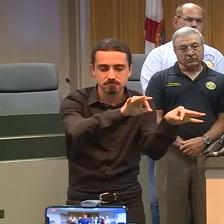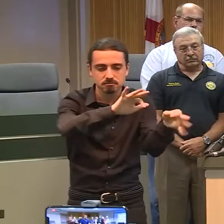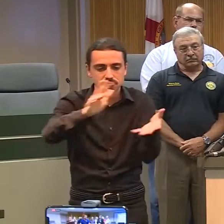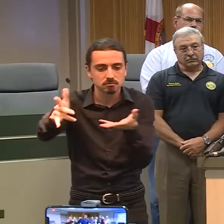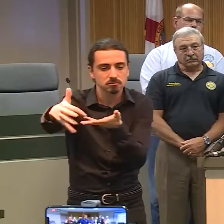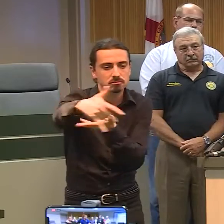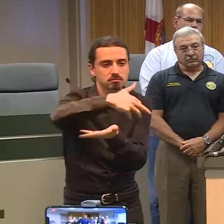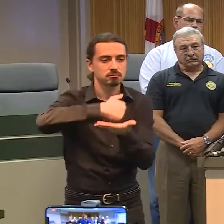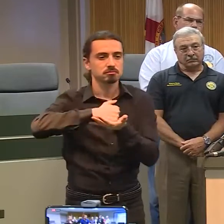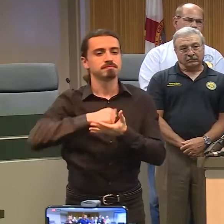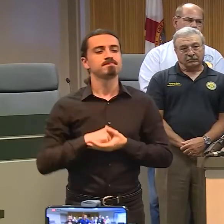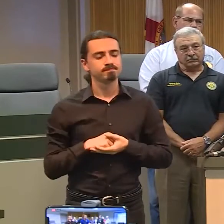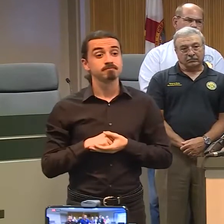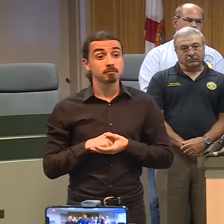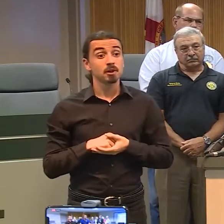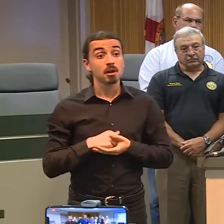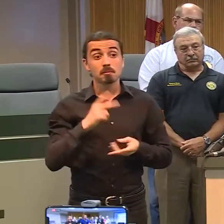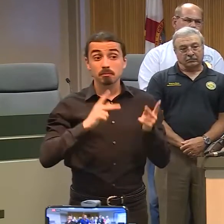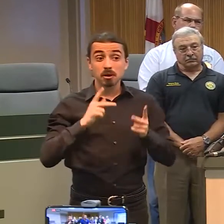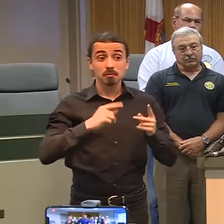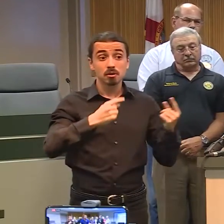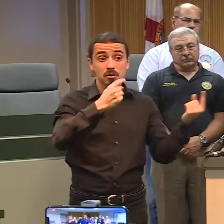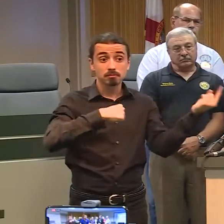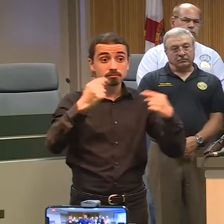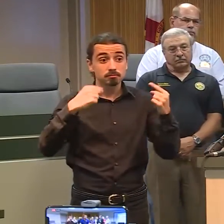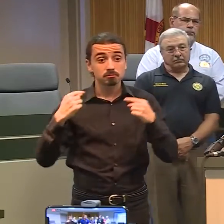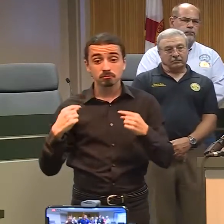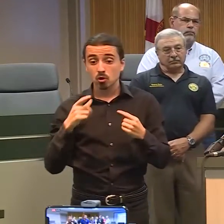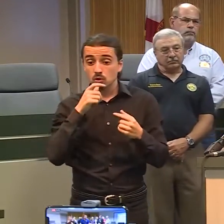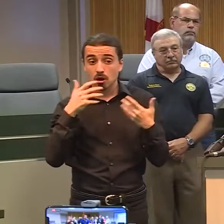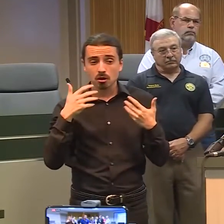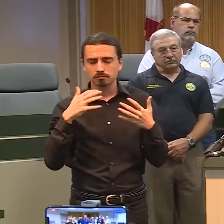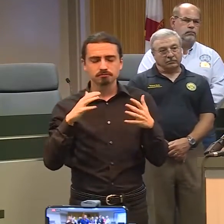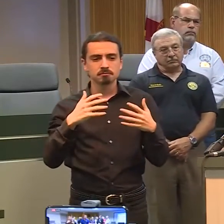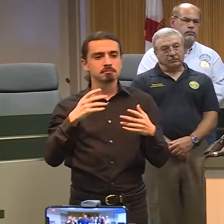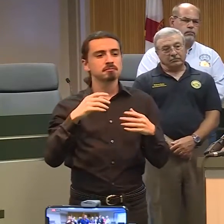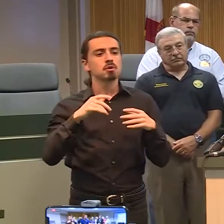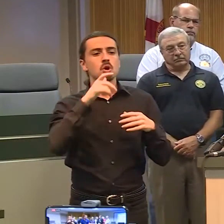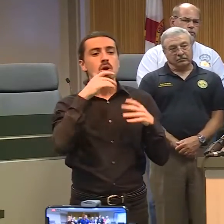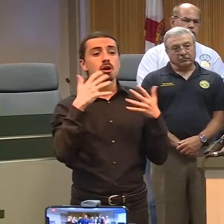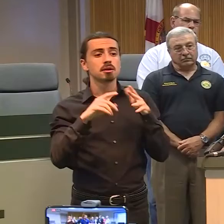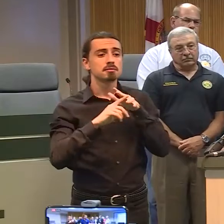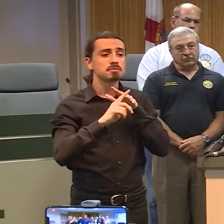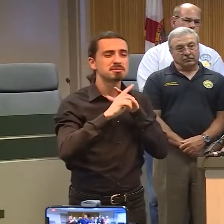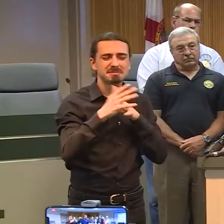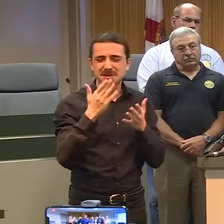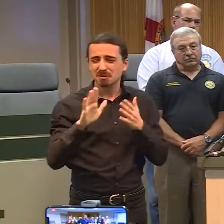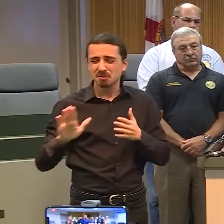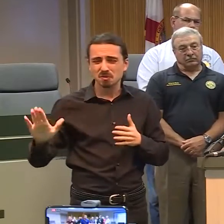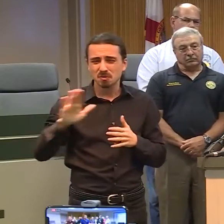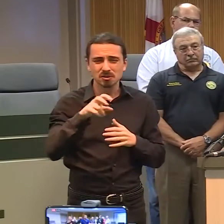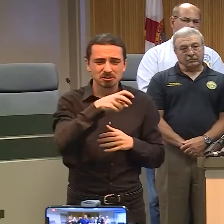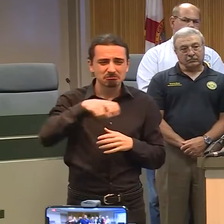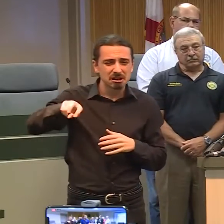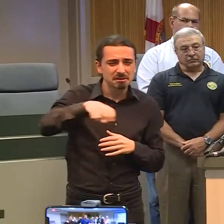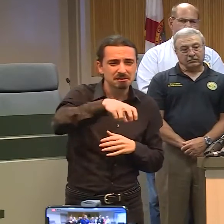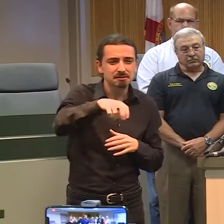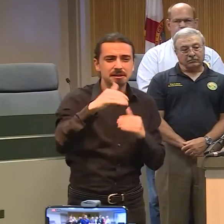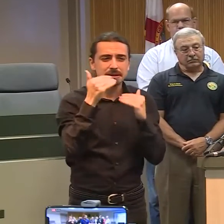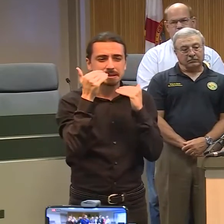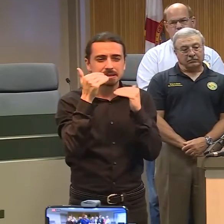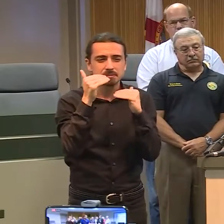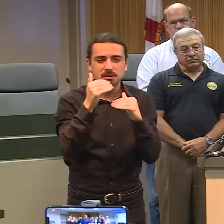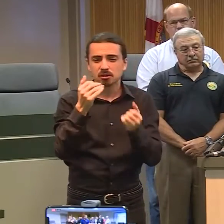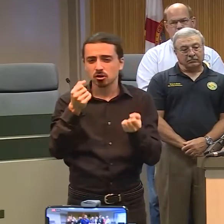or they're told to evacuate. They're limited on transportation on that, and again, the bridges would affect them